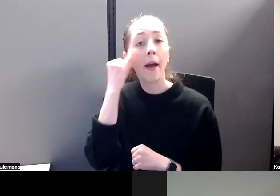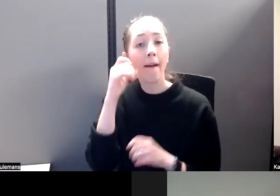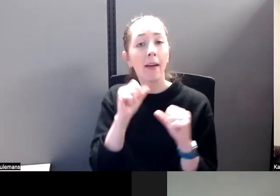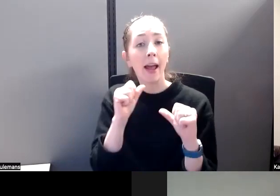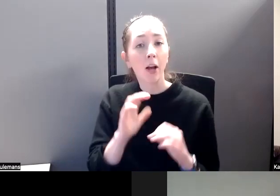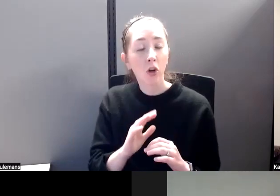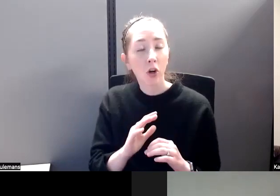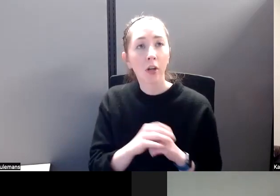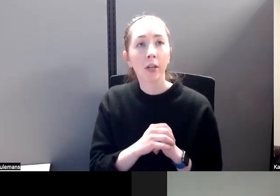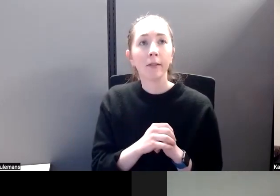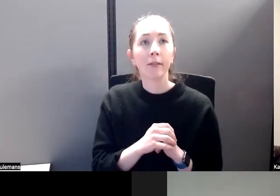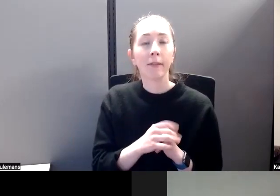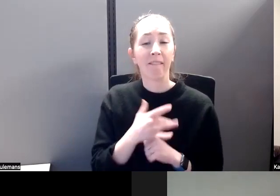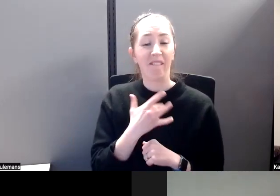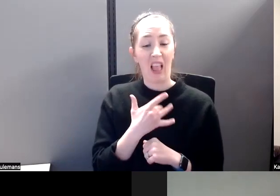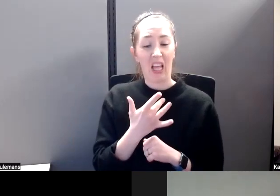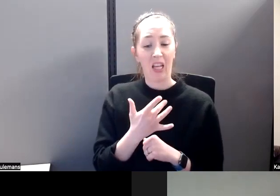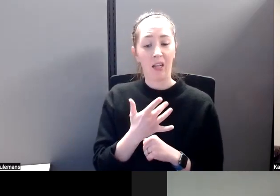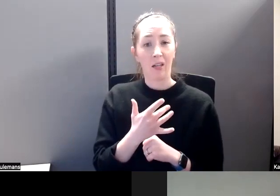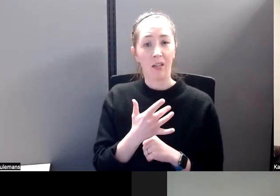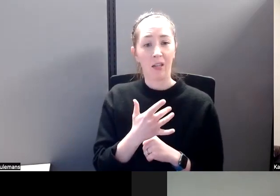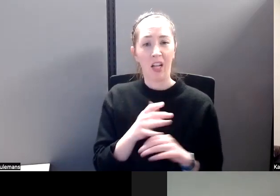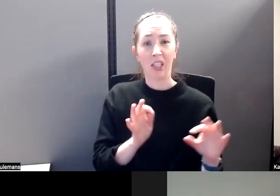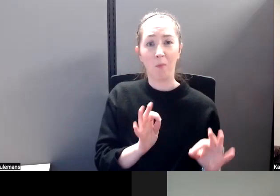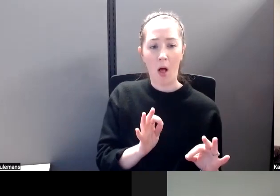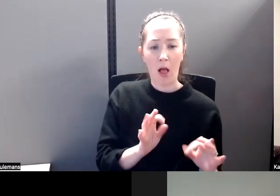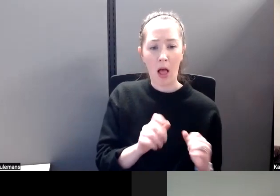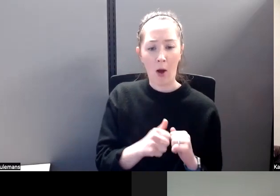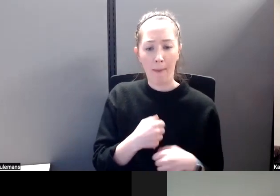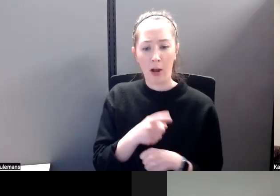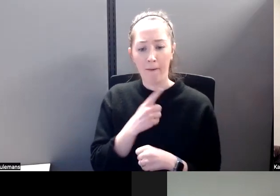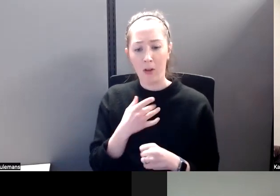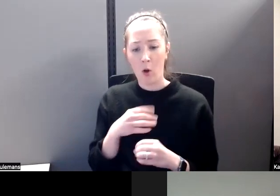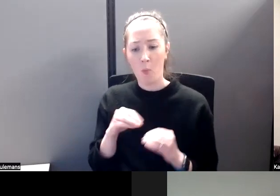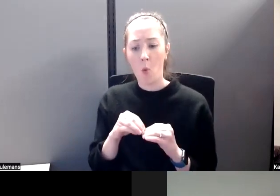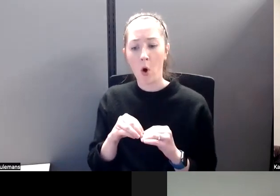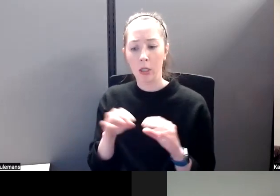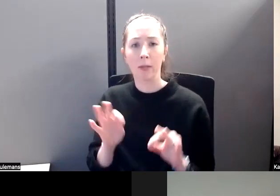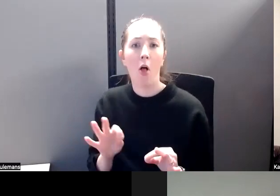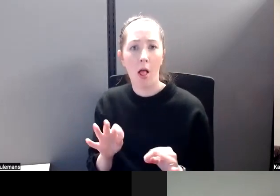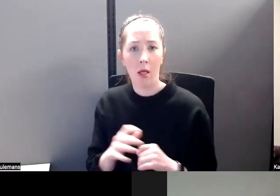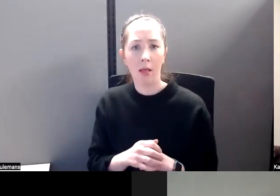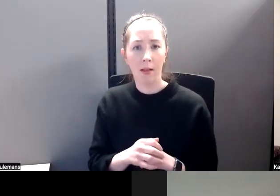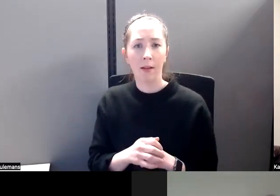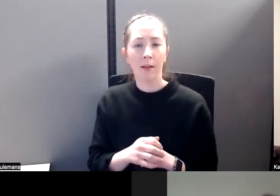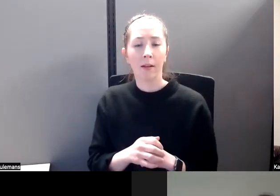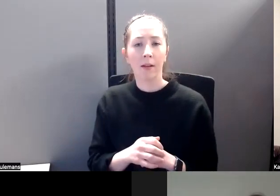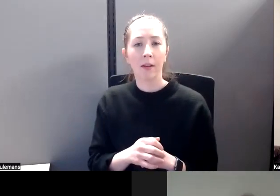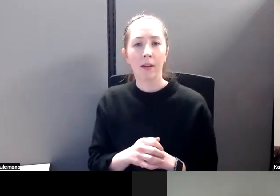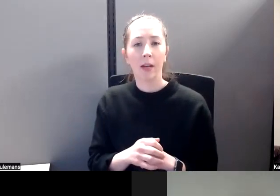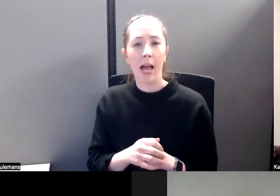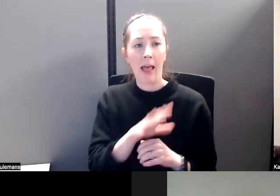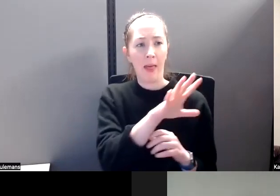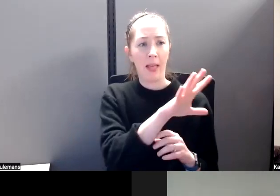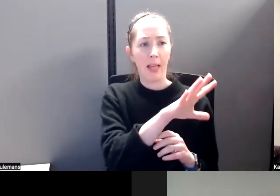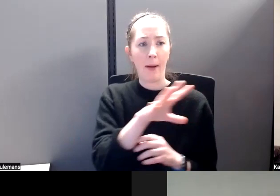know, feeling small in this moment, how do I make her feel even smaller? How do I make everything, you know, and what camera move do